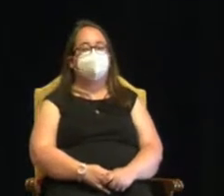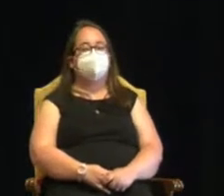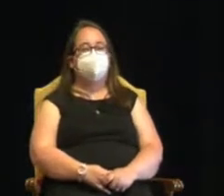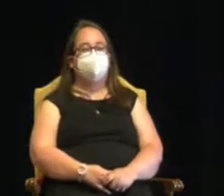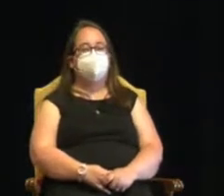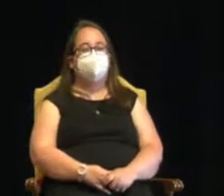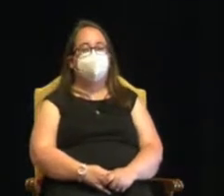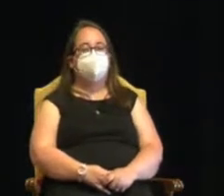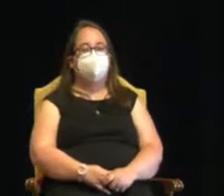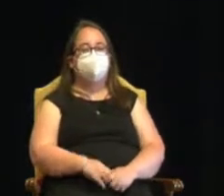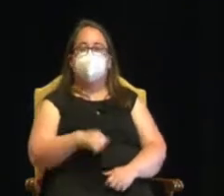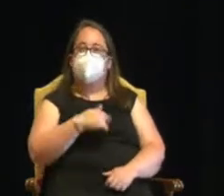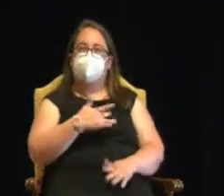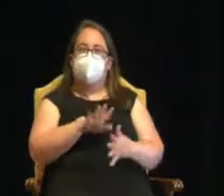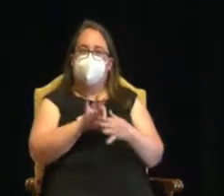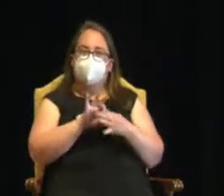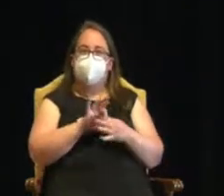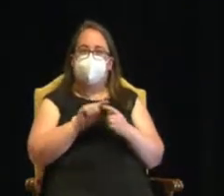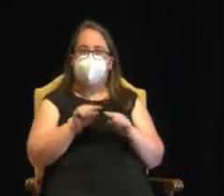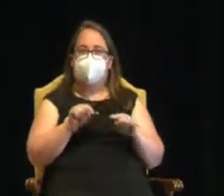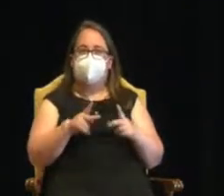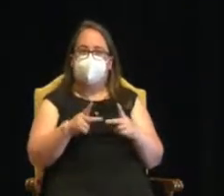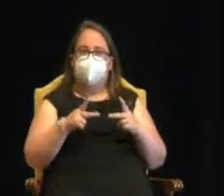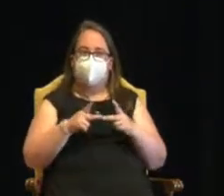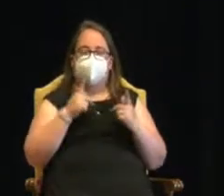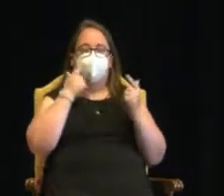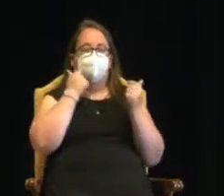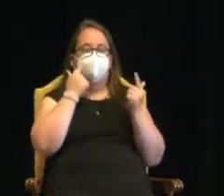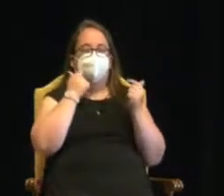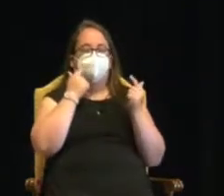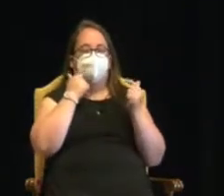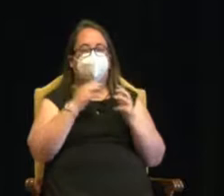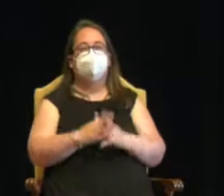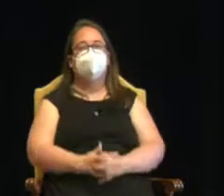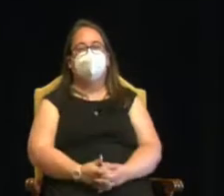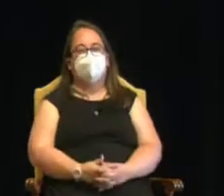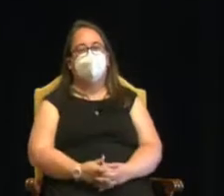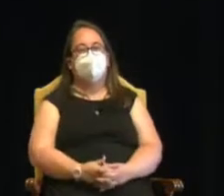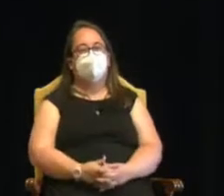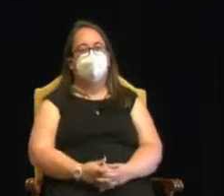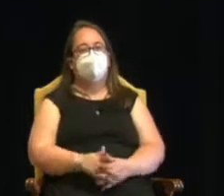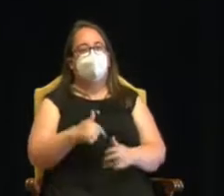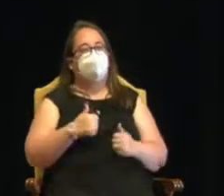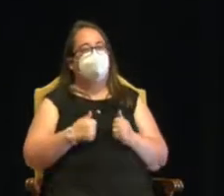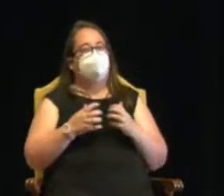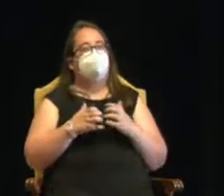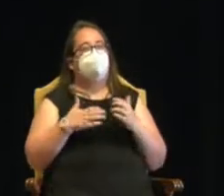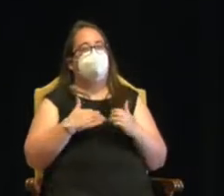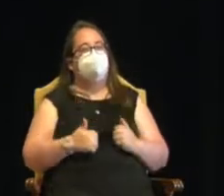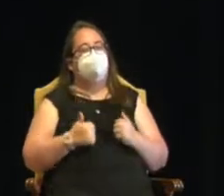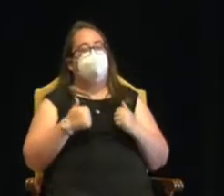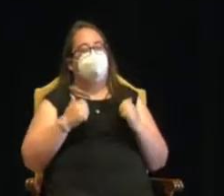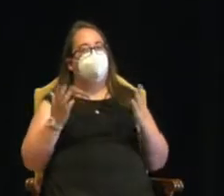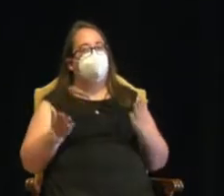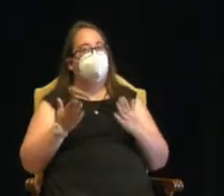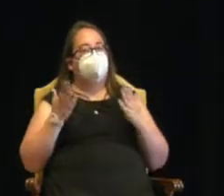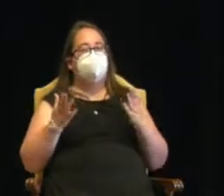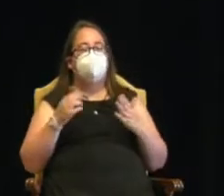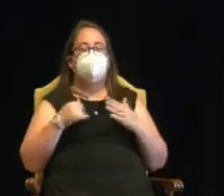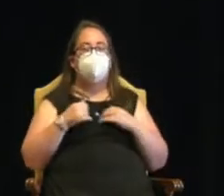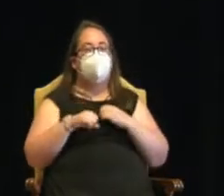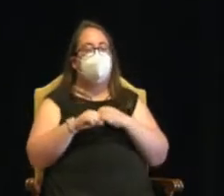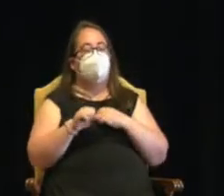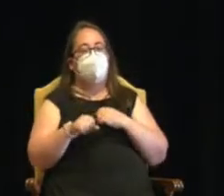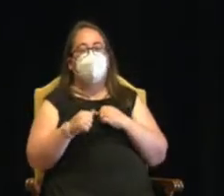So I feel very attached to this place. I've lived a lot of my life here and I've kind of just rambled on. I